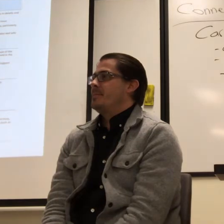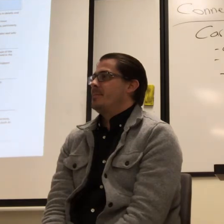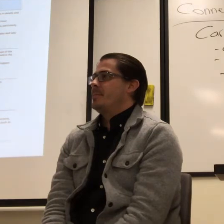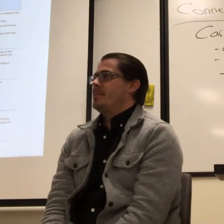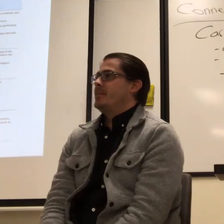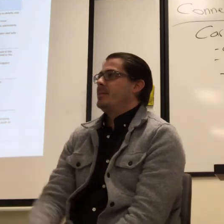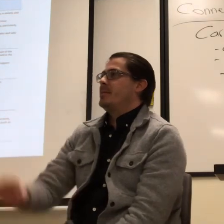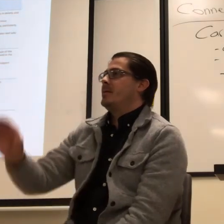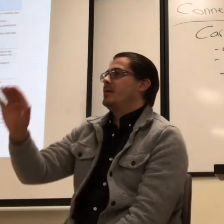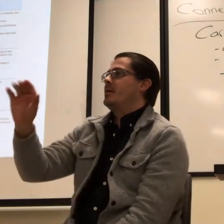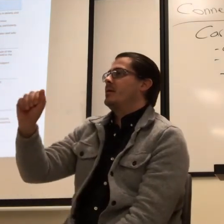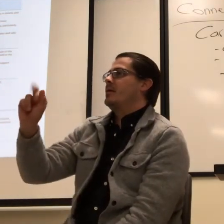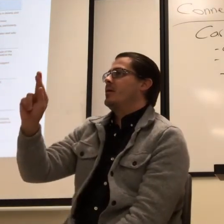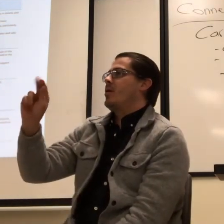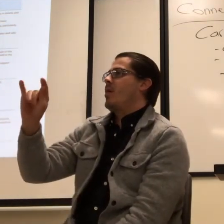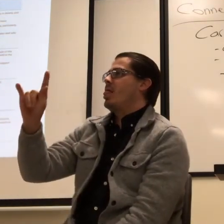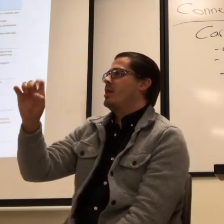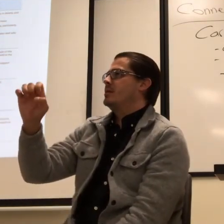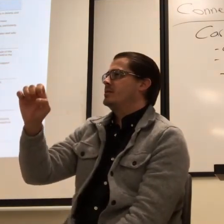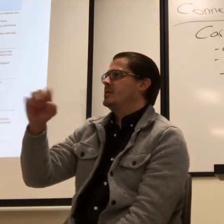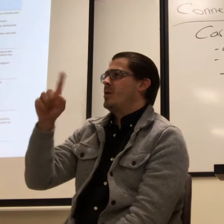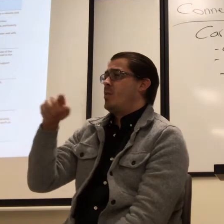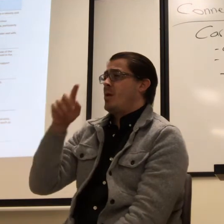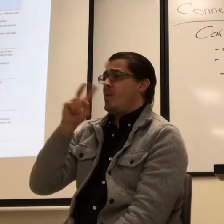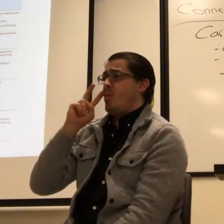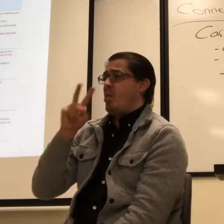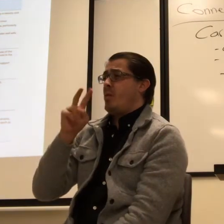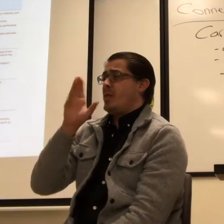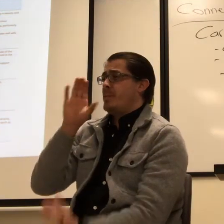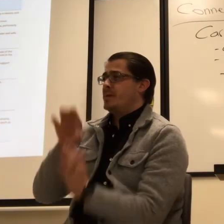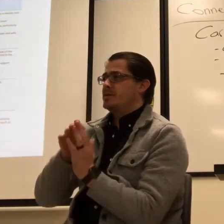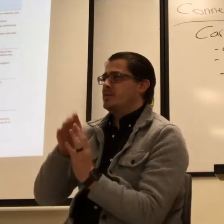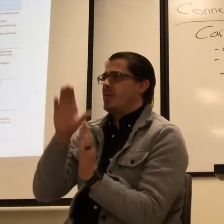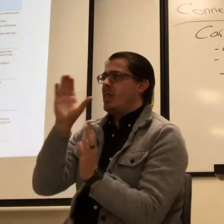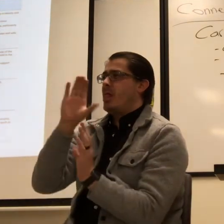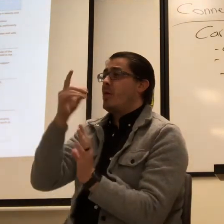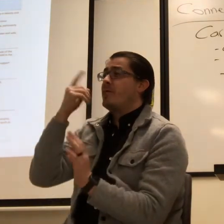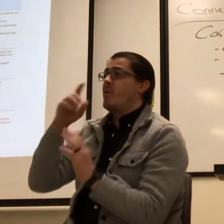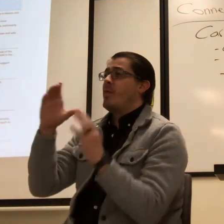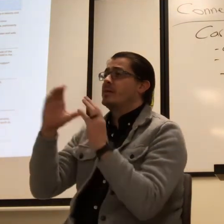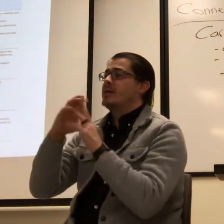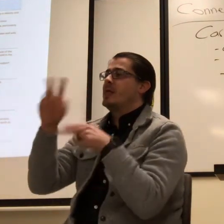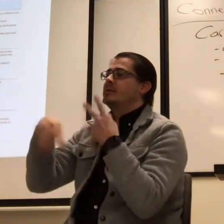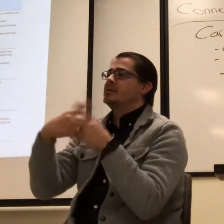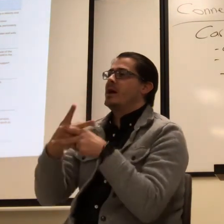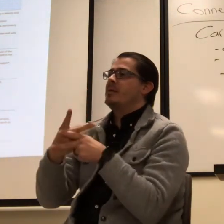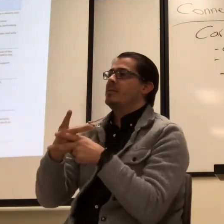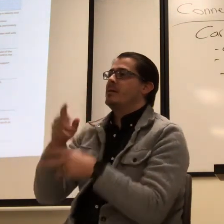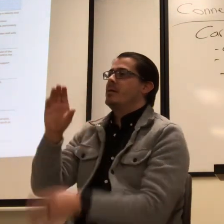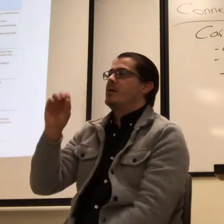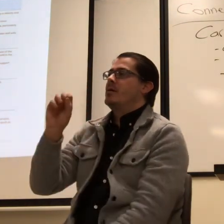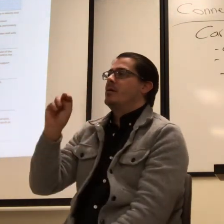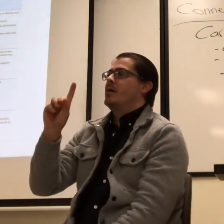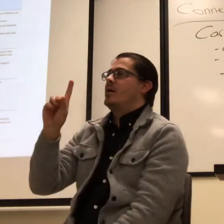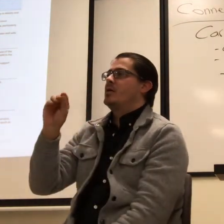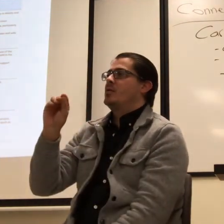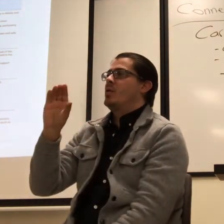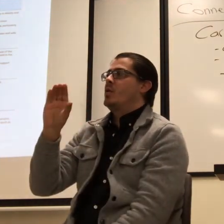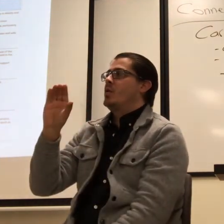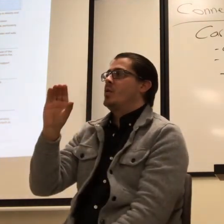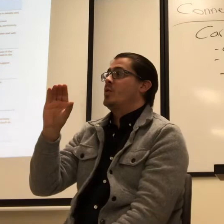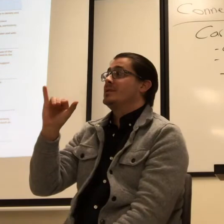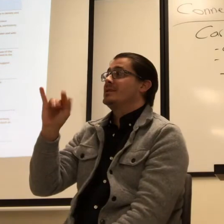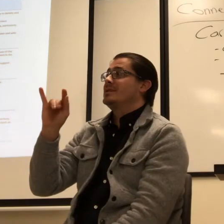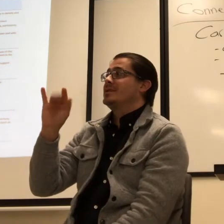For cartilage, when we look at the pictures, the one thing I want you to look for is the cell type. Look for the chondrocyte.